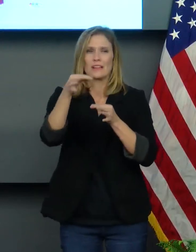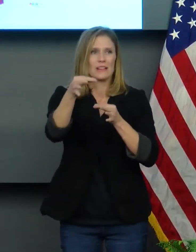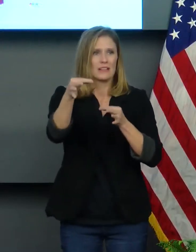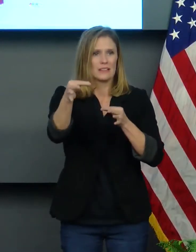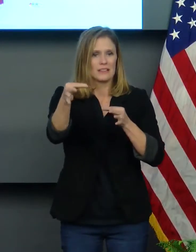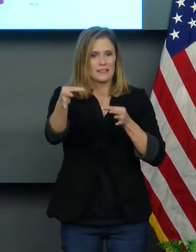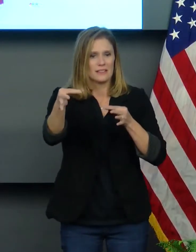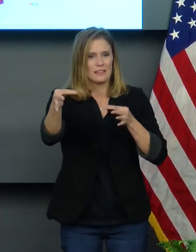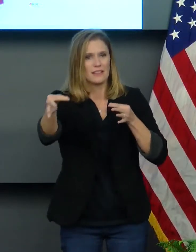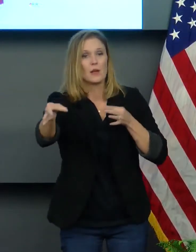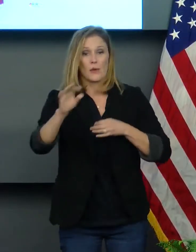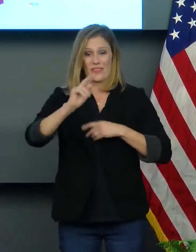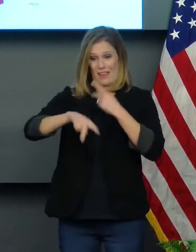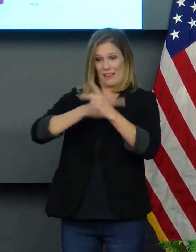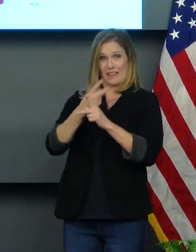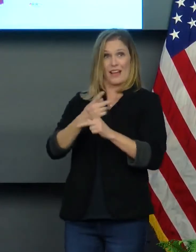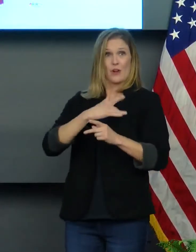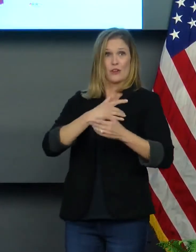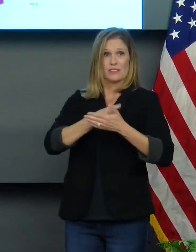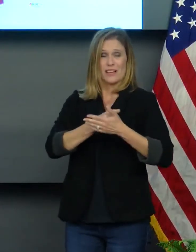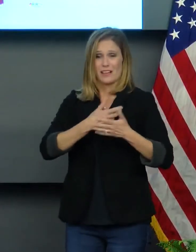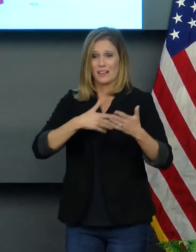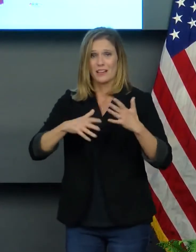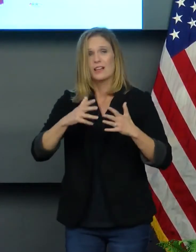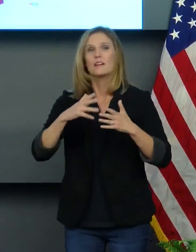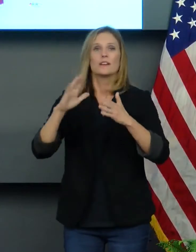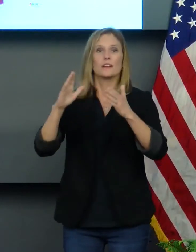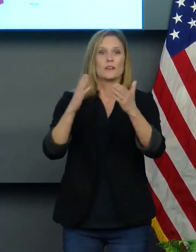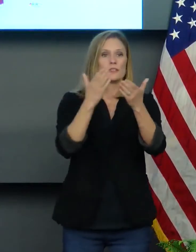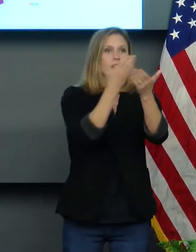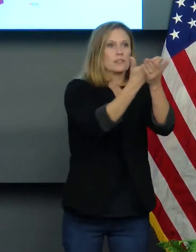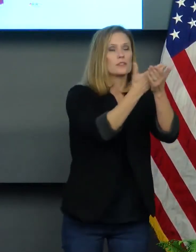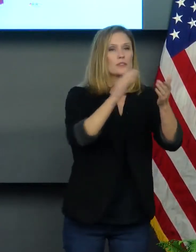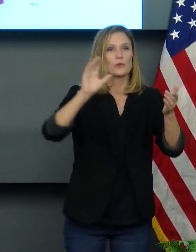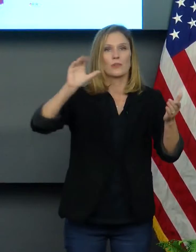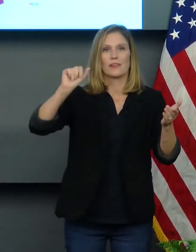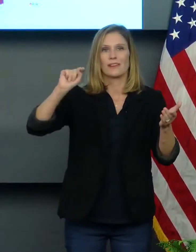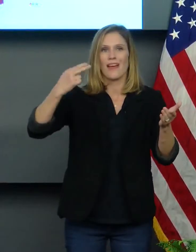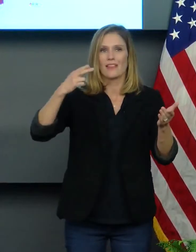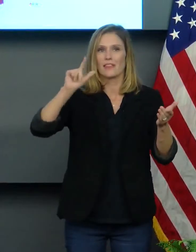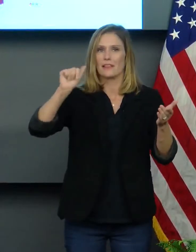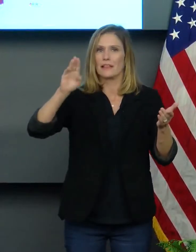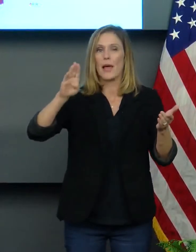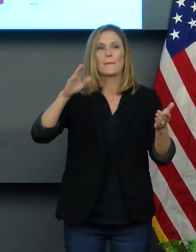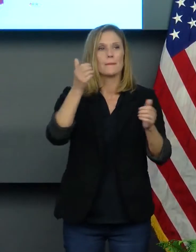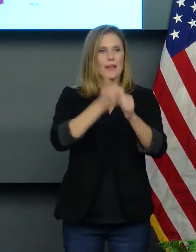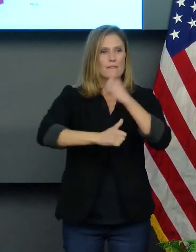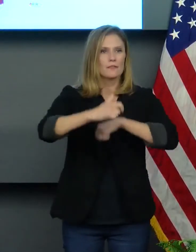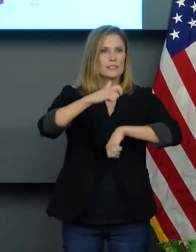patient with this type of acute heart attack up to the cath lab, every minute we delay